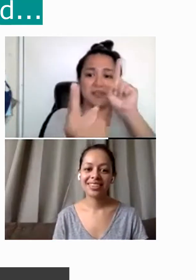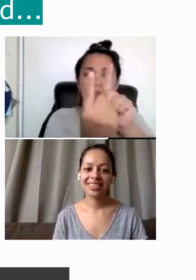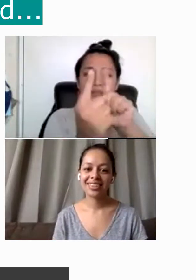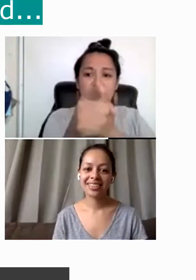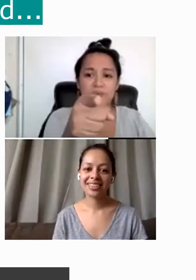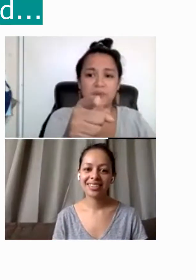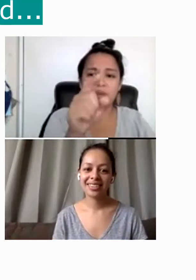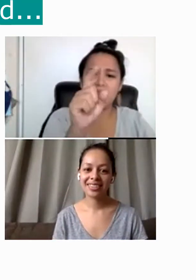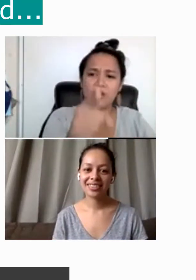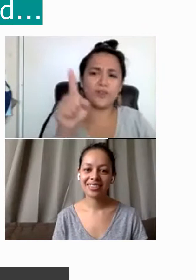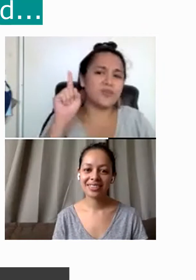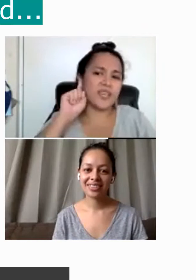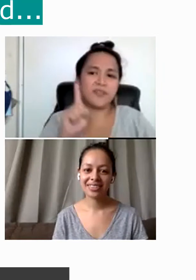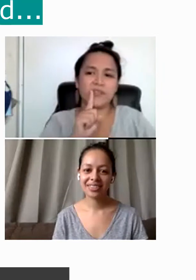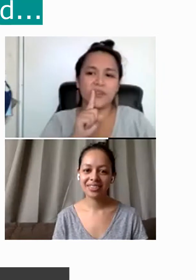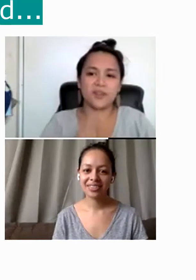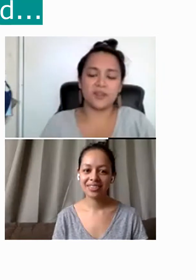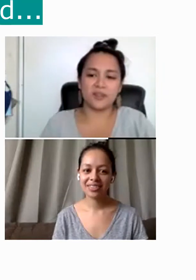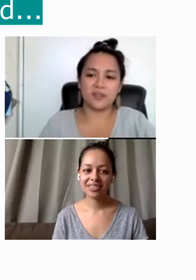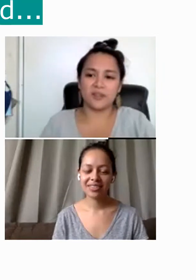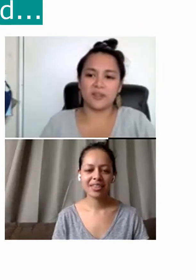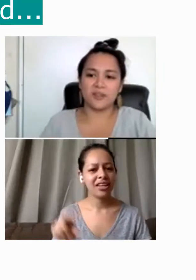Nice to meet you. Are you deaf?